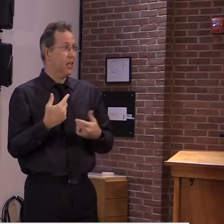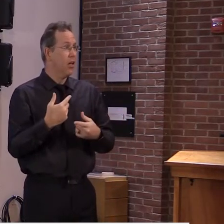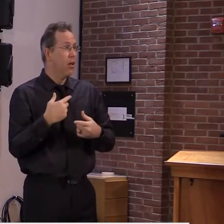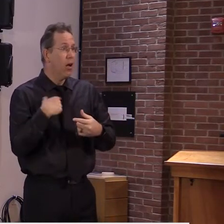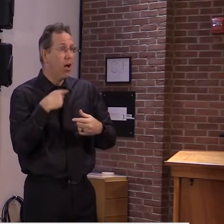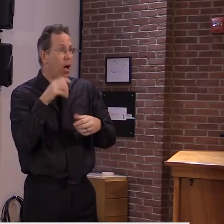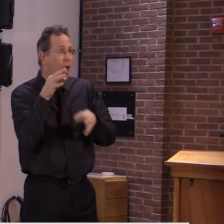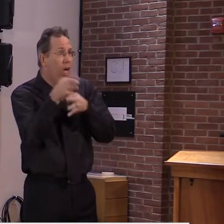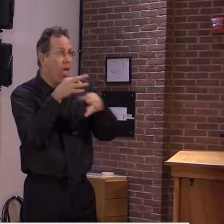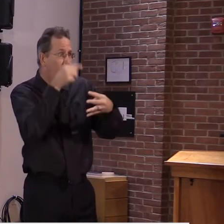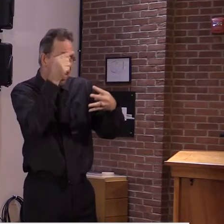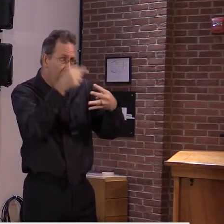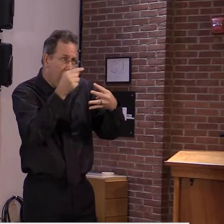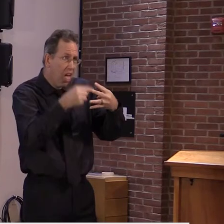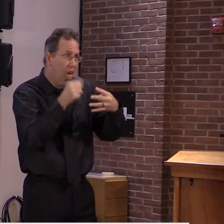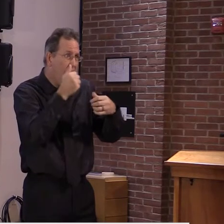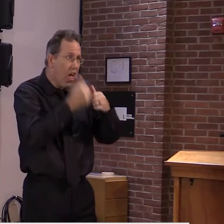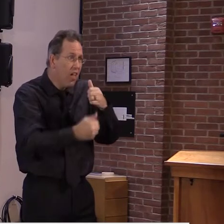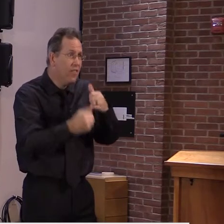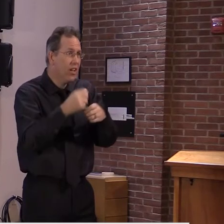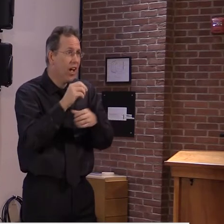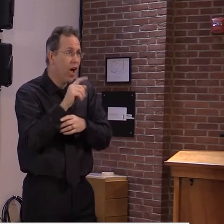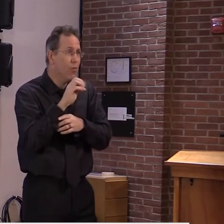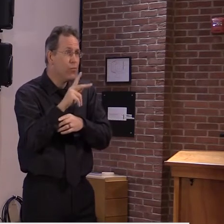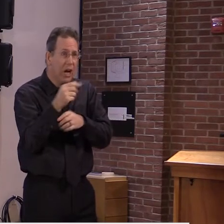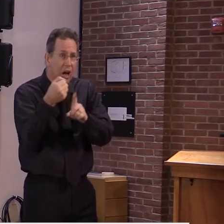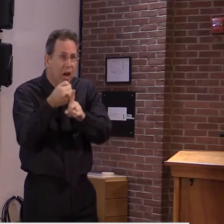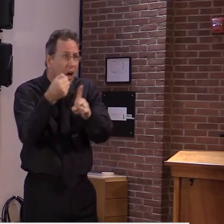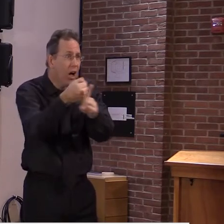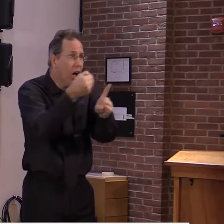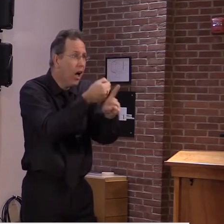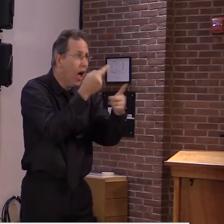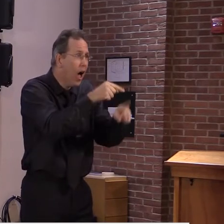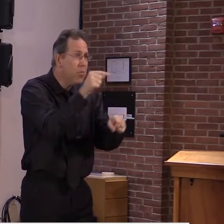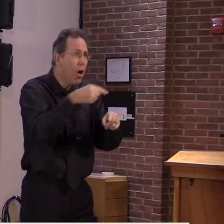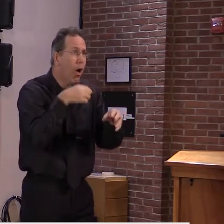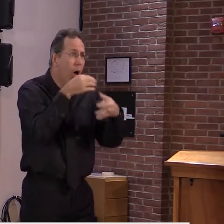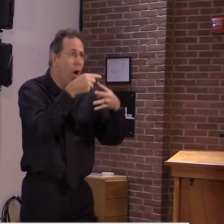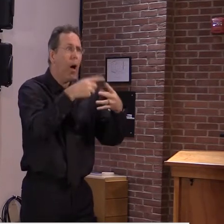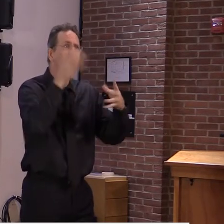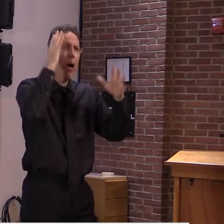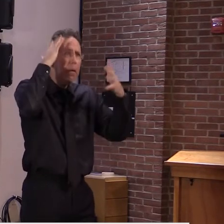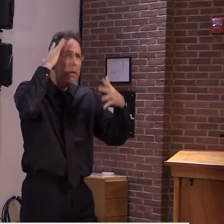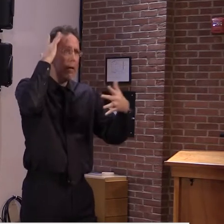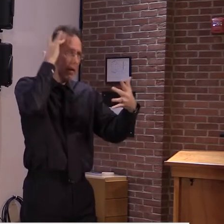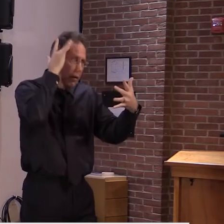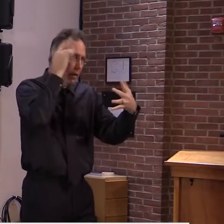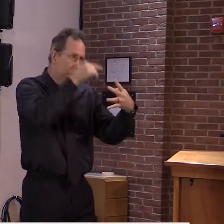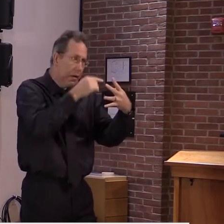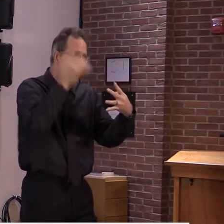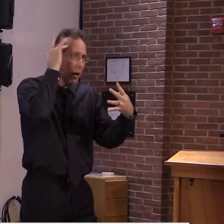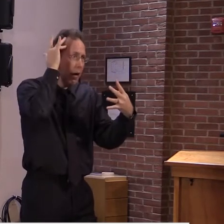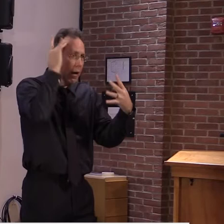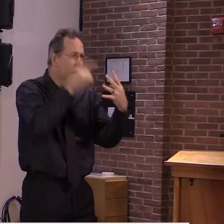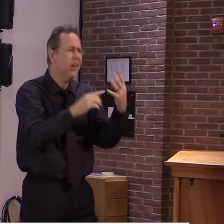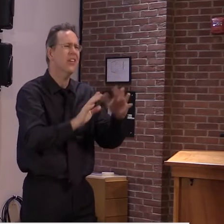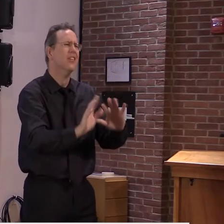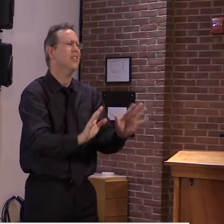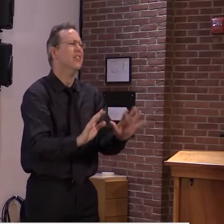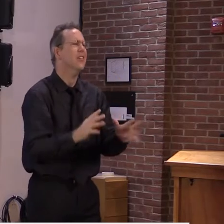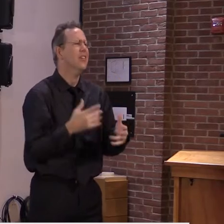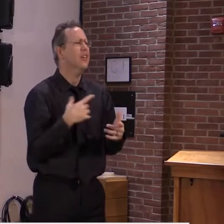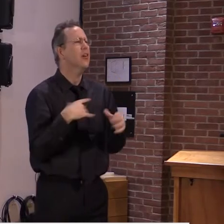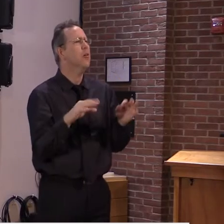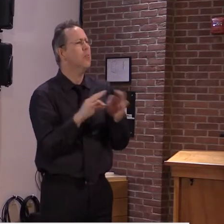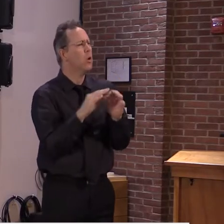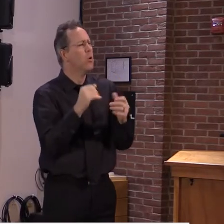you're looking for, because they're all important. And our knowledge about them is as important as anything else,